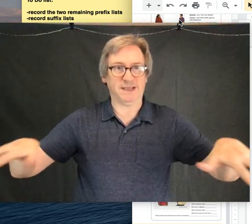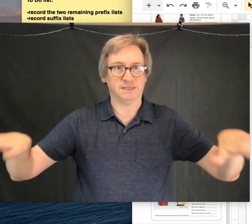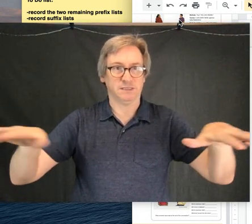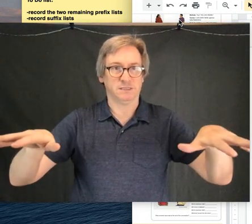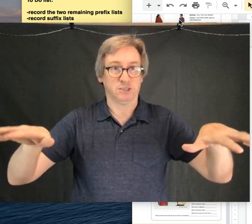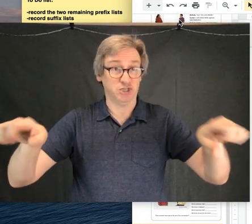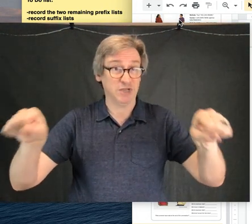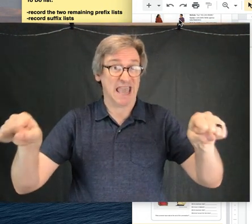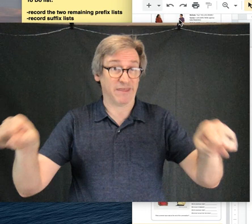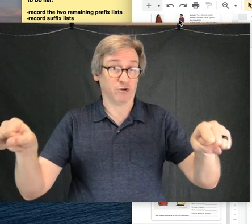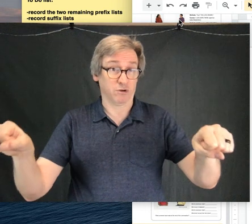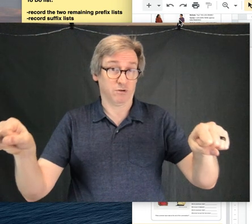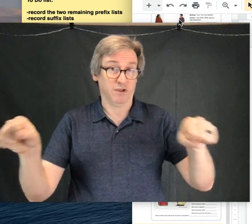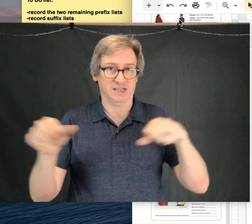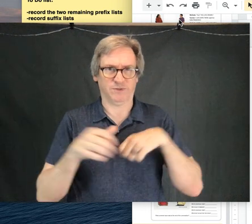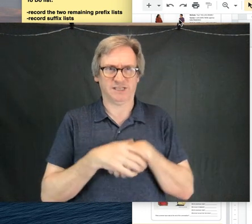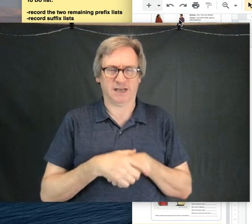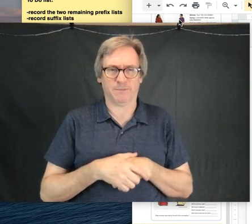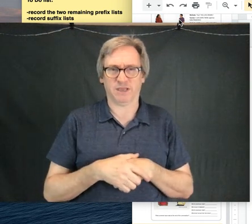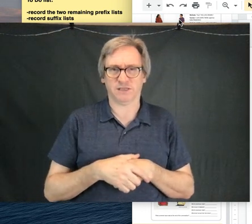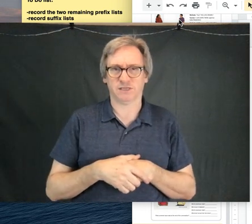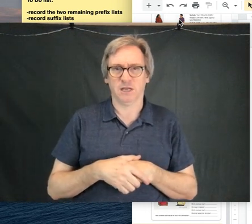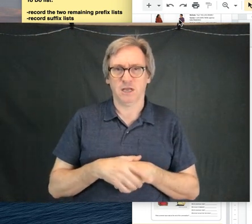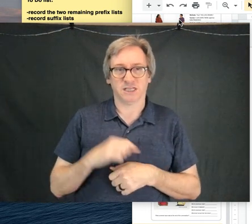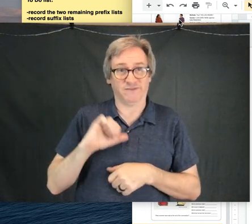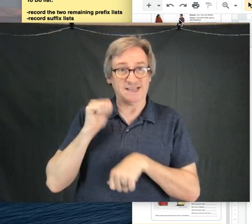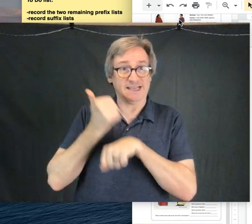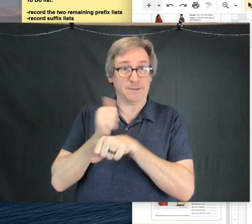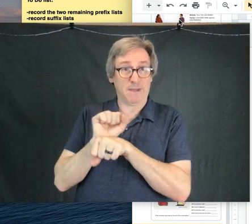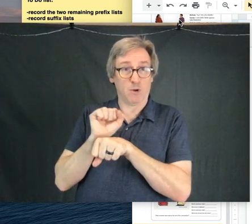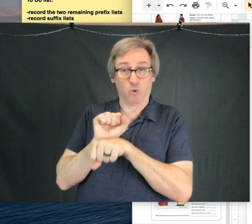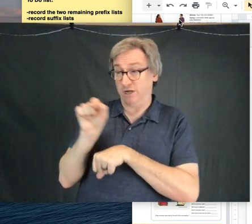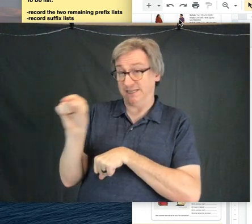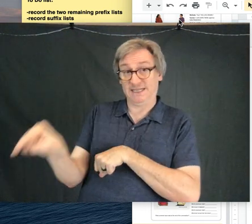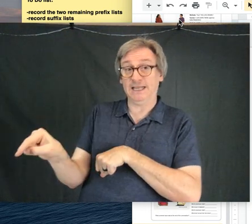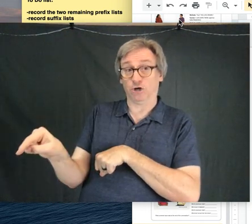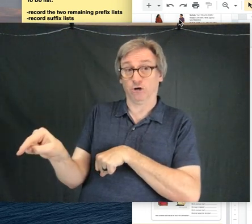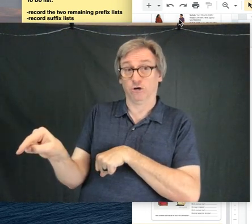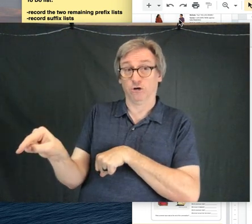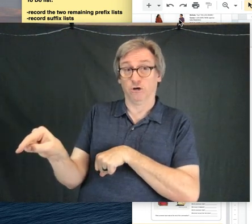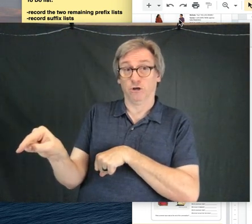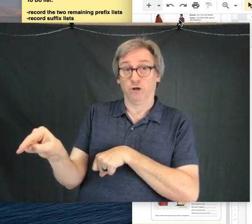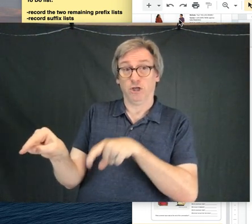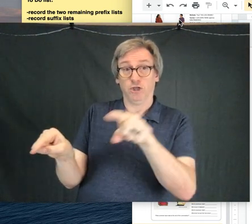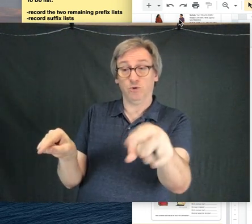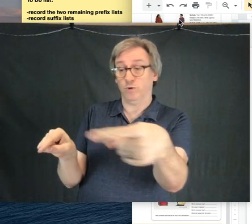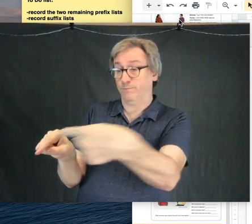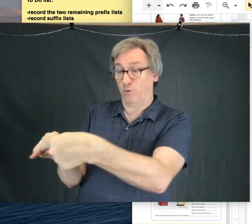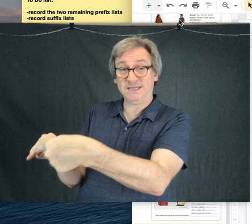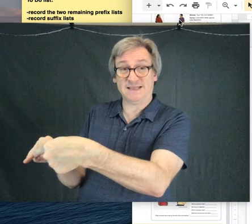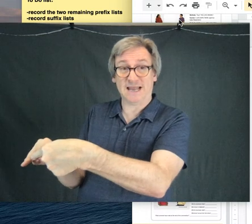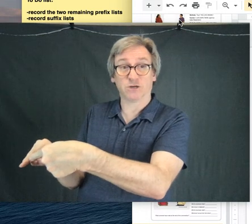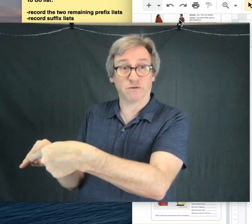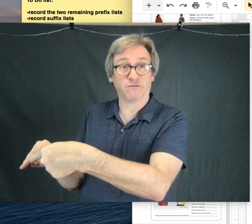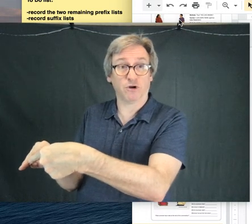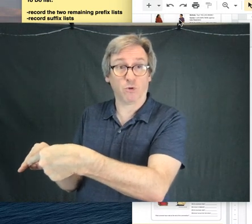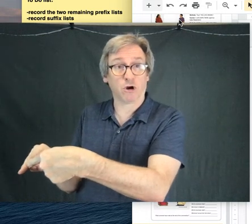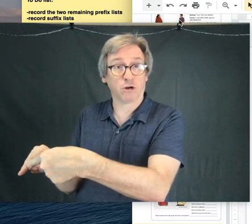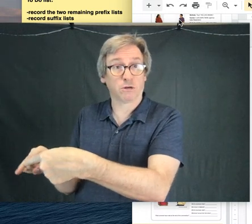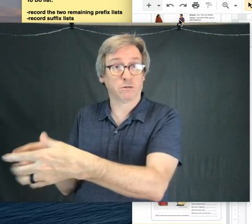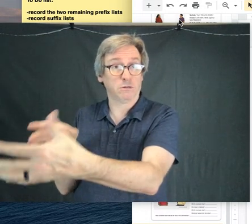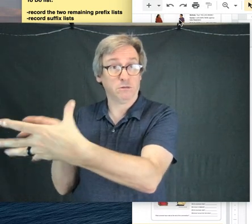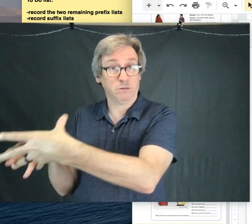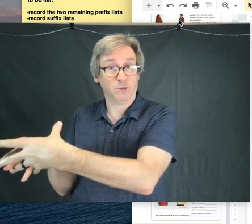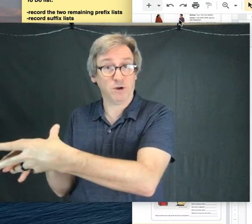these spaces together as we set up things. Because if I set up my work is here, you would point to that to refer to